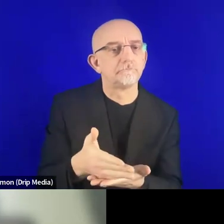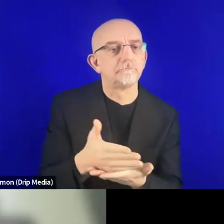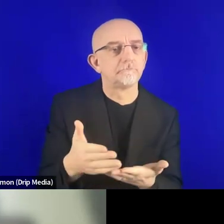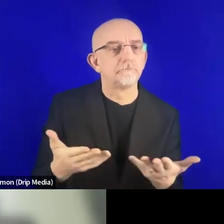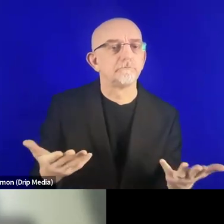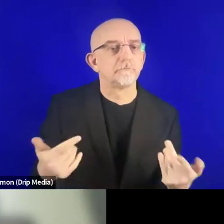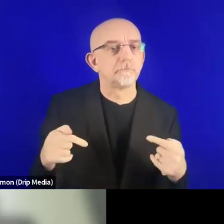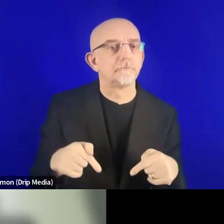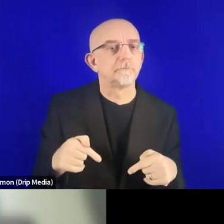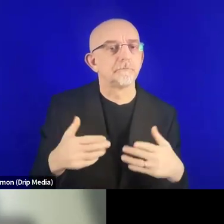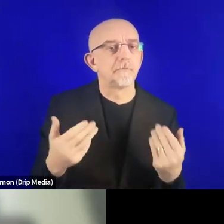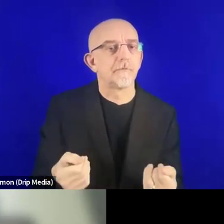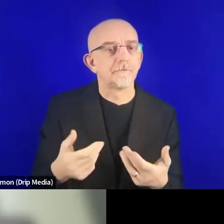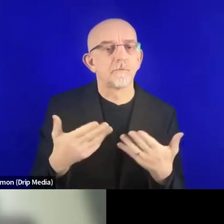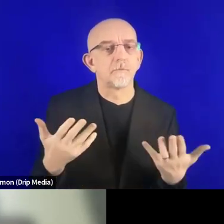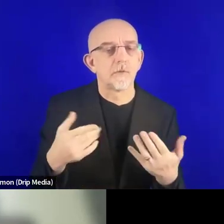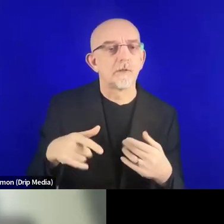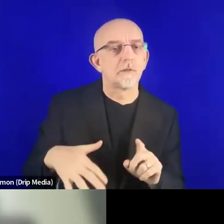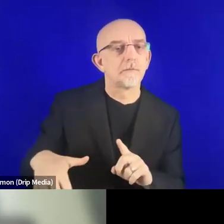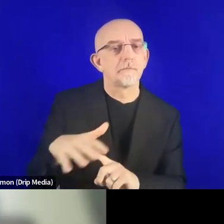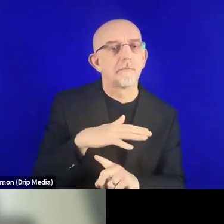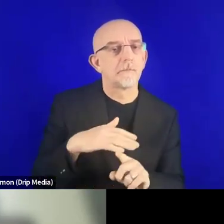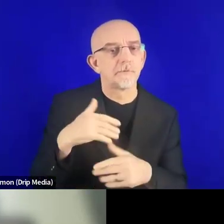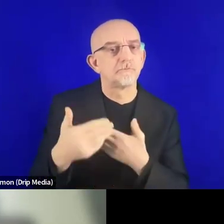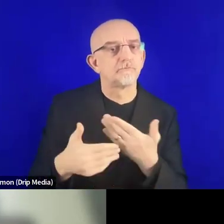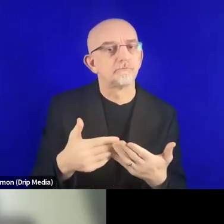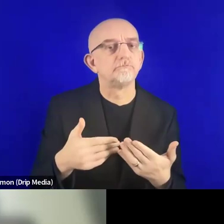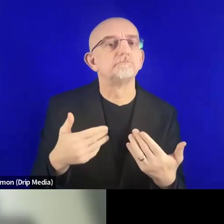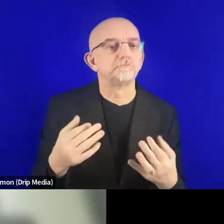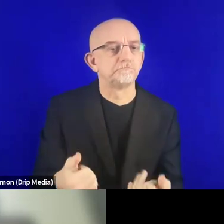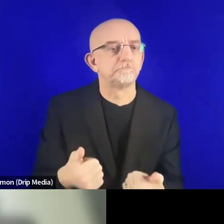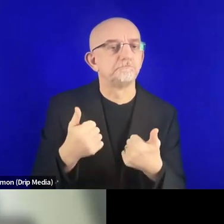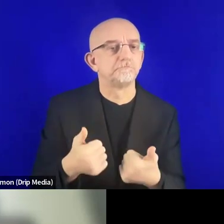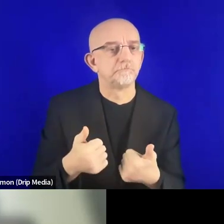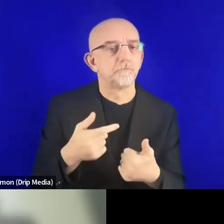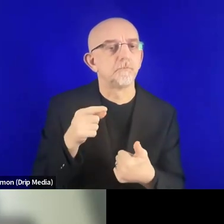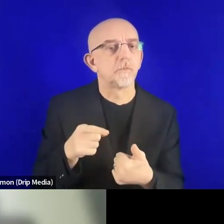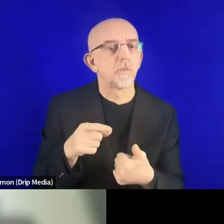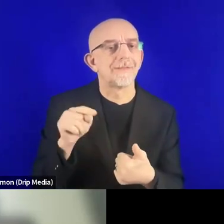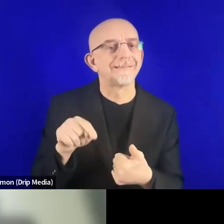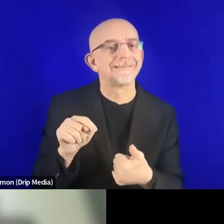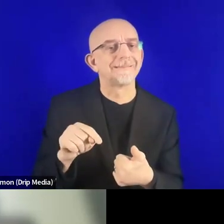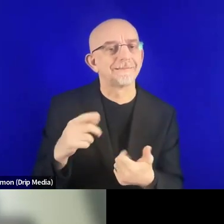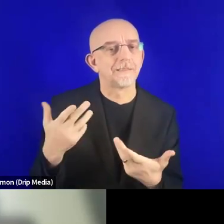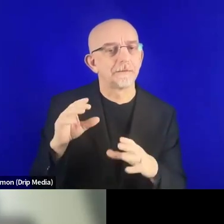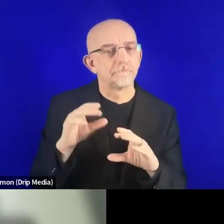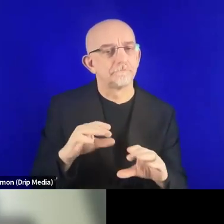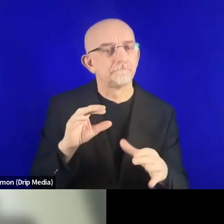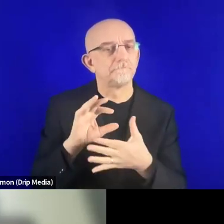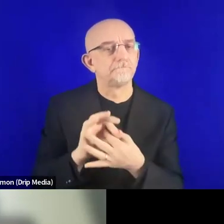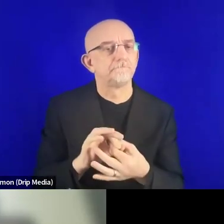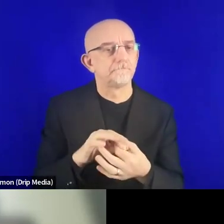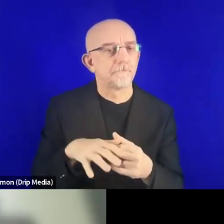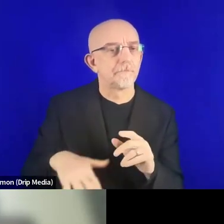were really implemented. So in a way, we looked at how open source GIS data